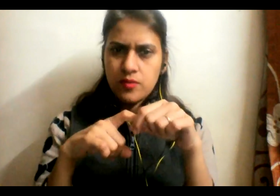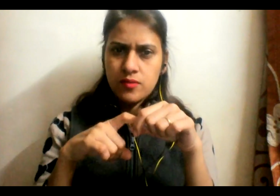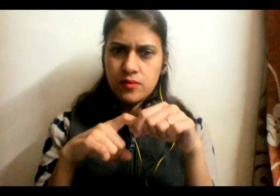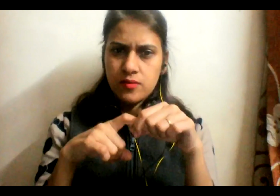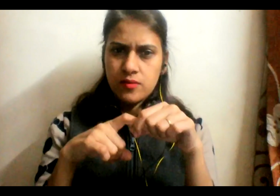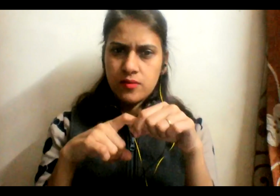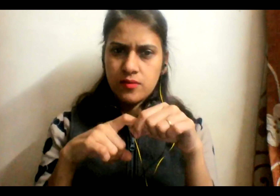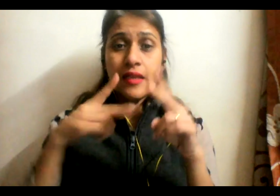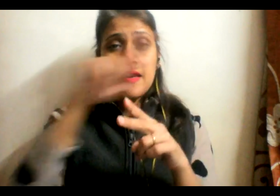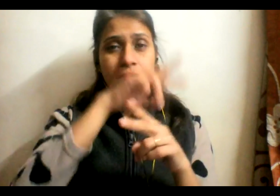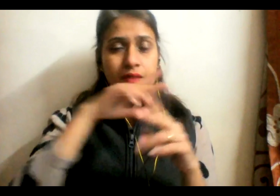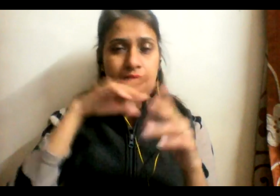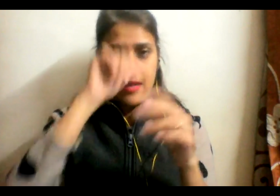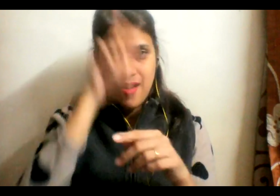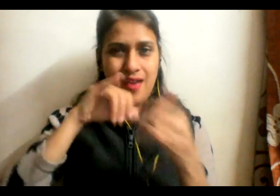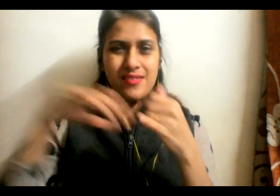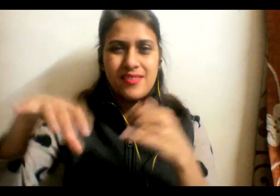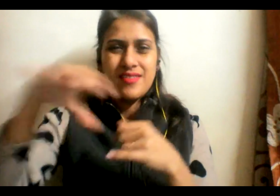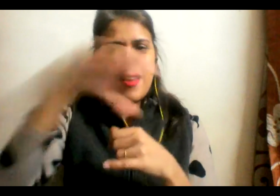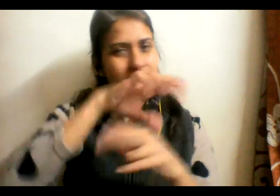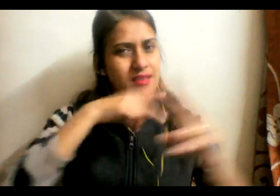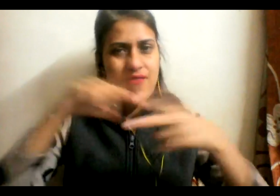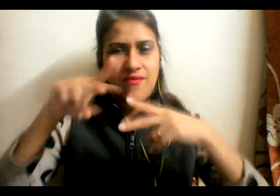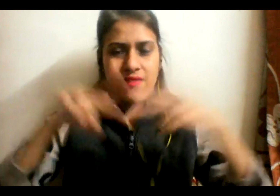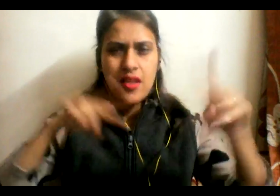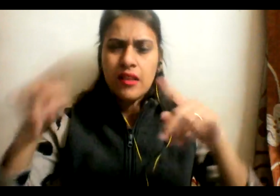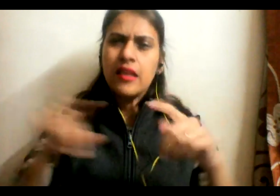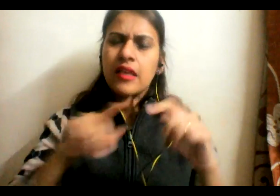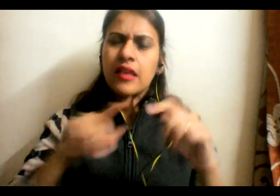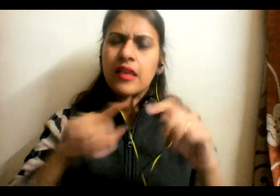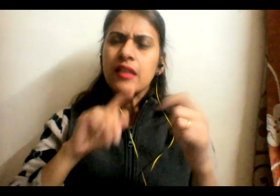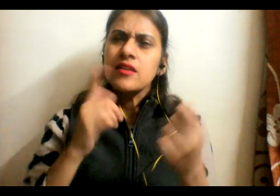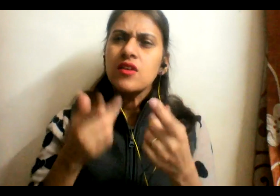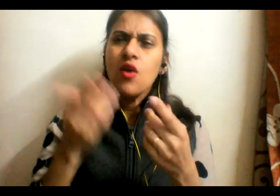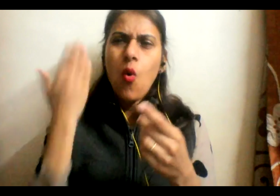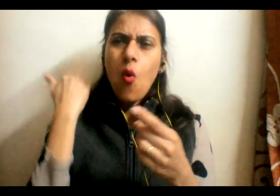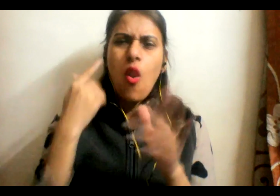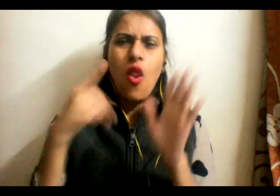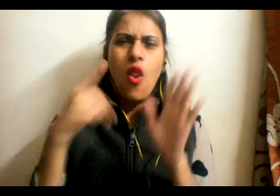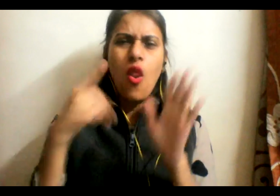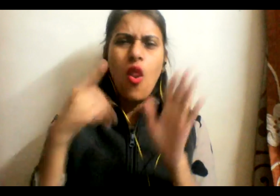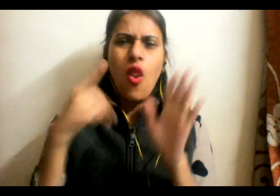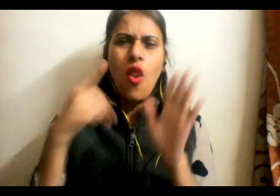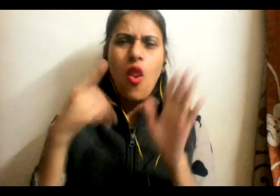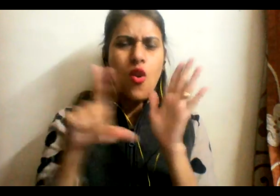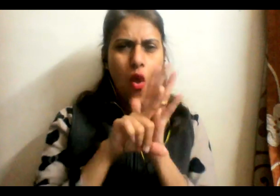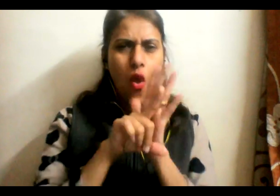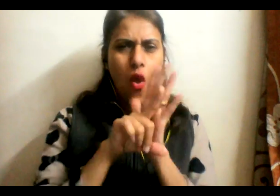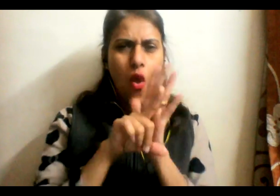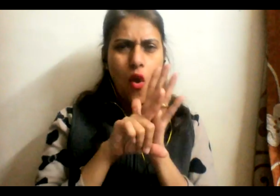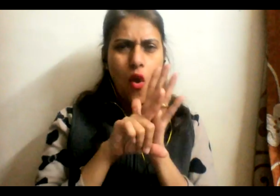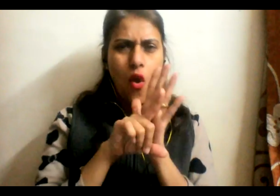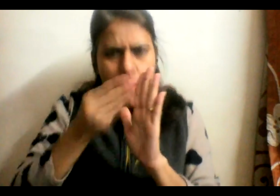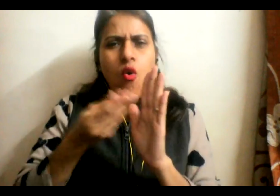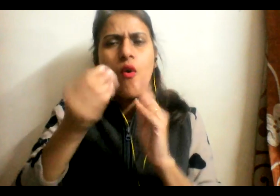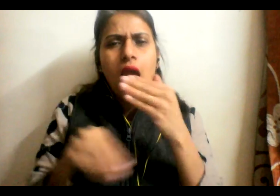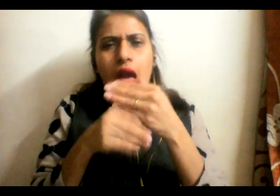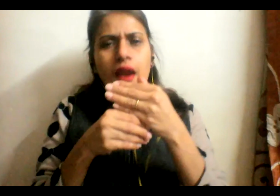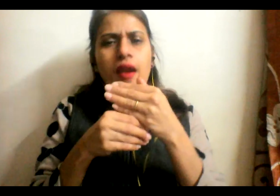in India can make or modify the existing law, or they have to just adopt